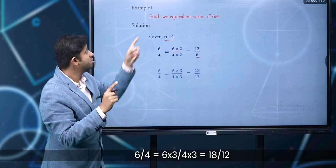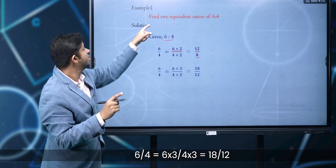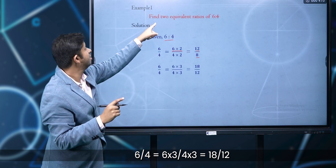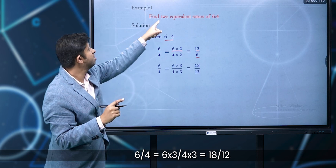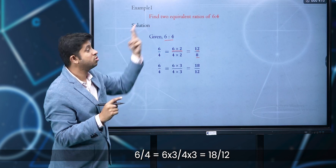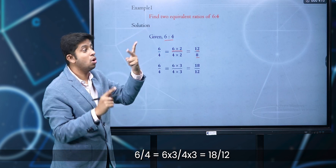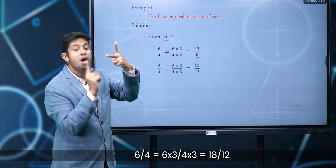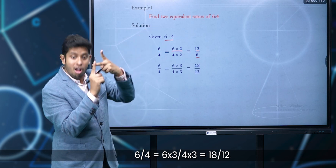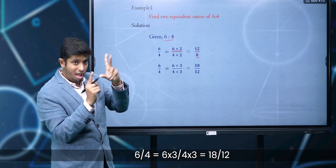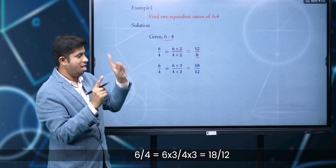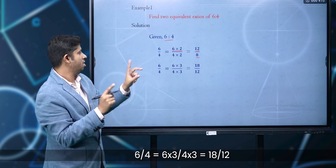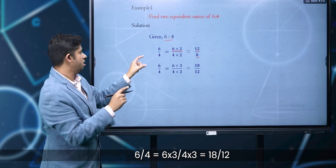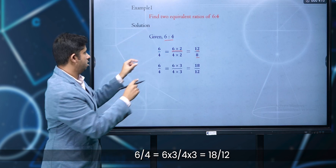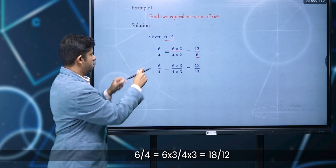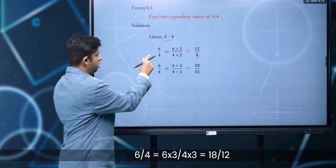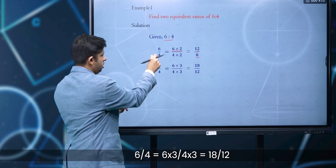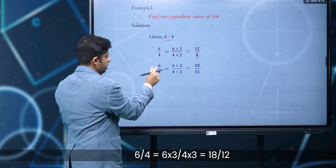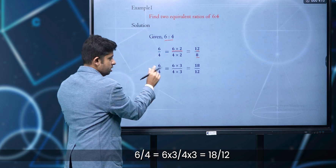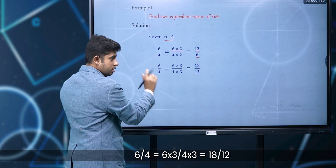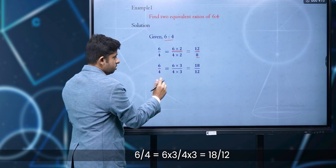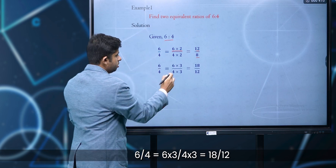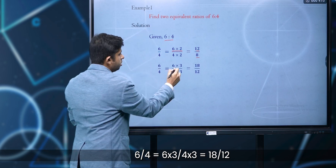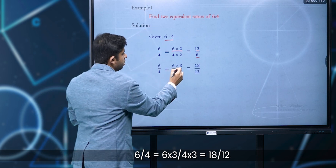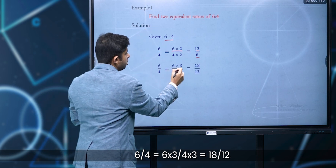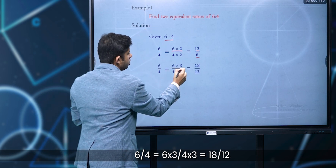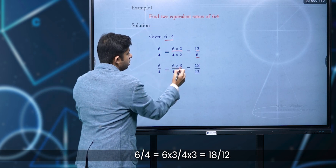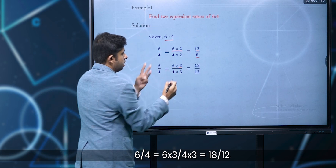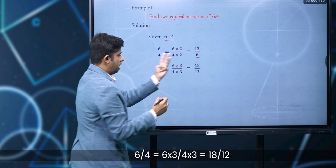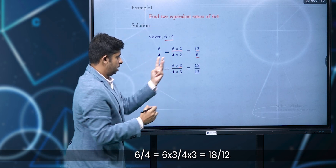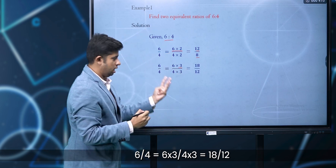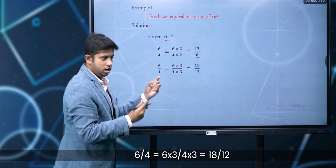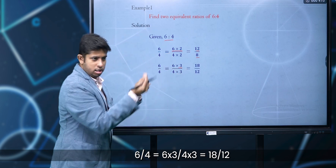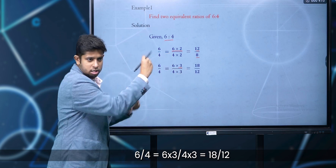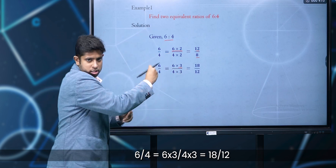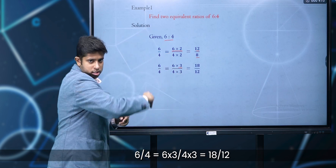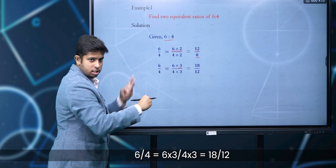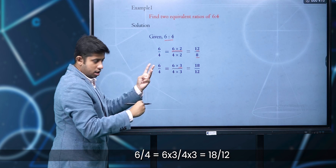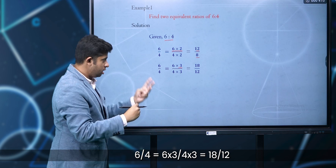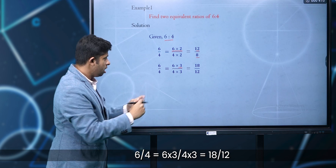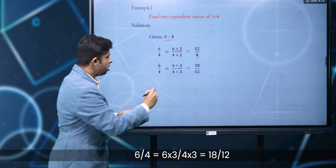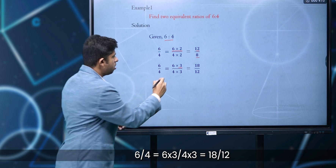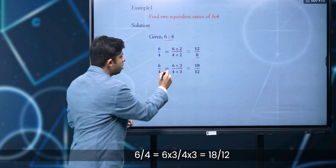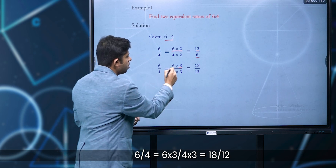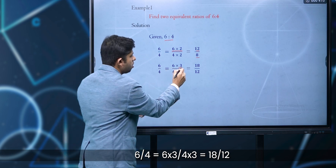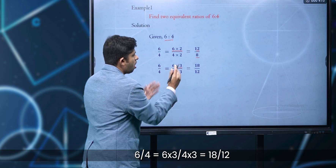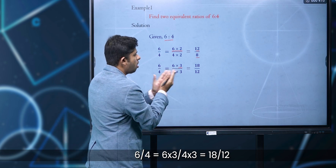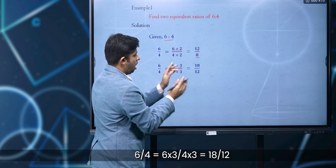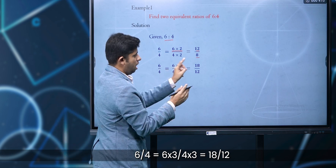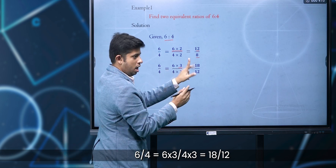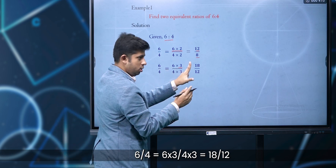6 by 4 is equal to 6 into 3 by 4 into 3, which is equal to